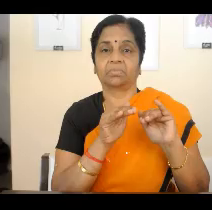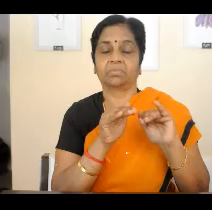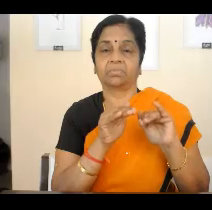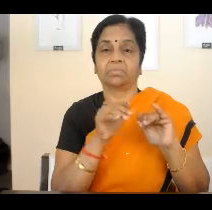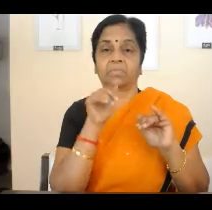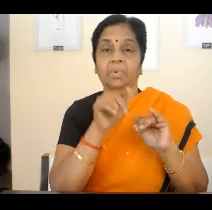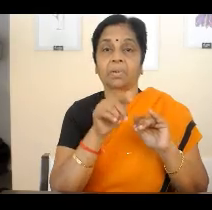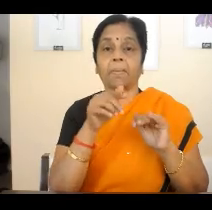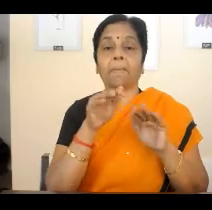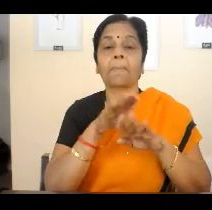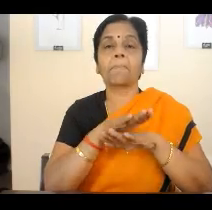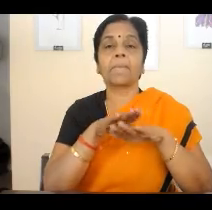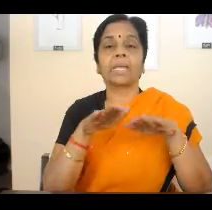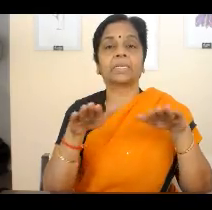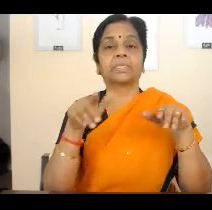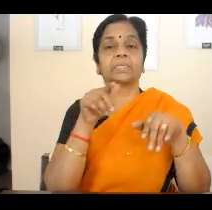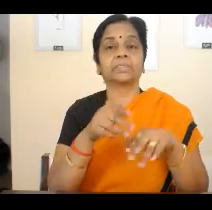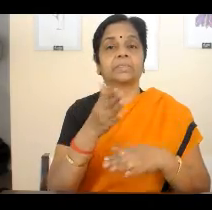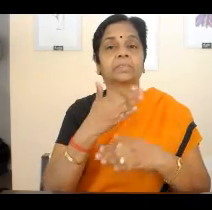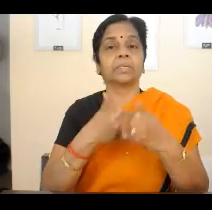on the basis of disability.